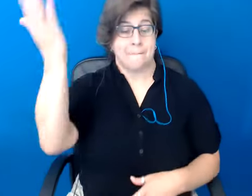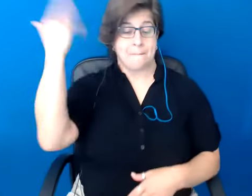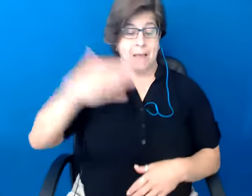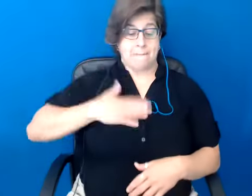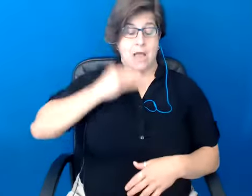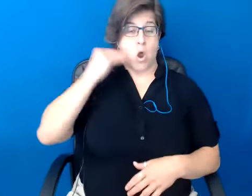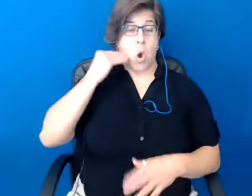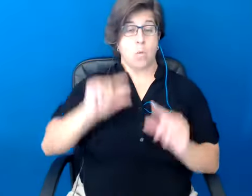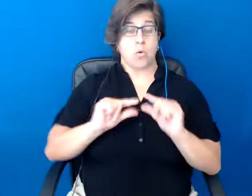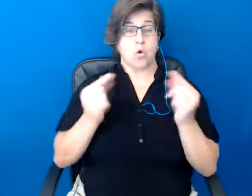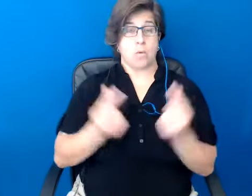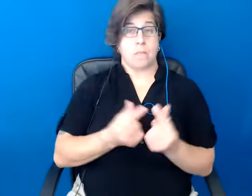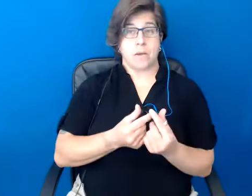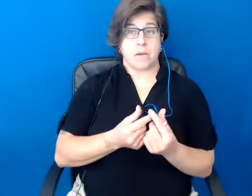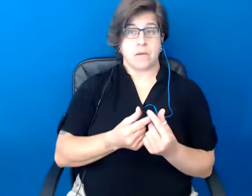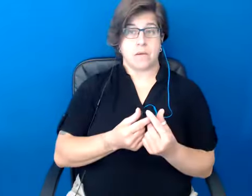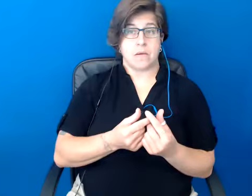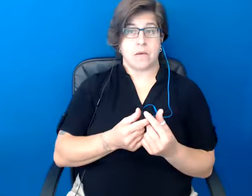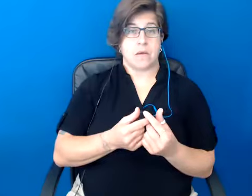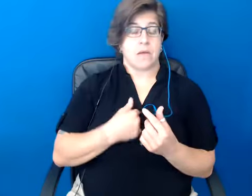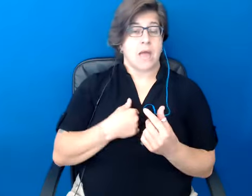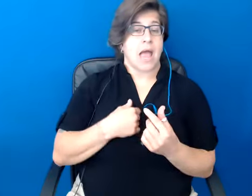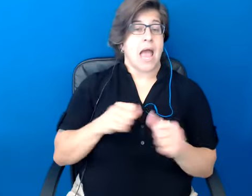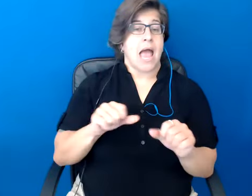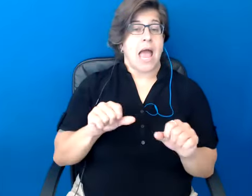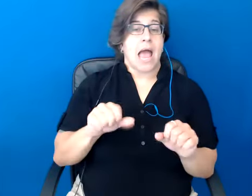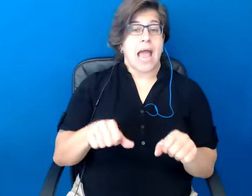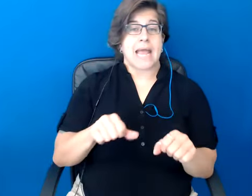to participate in a group. Back in my home group,